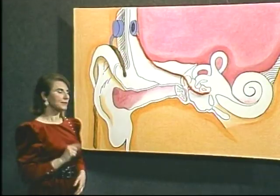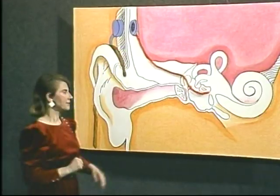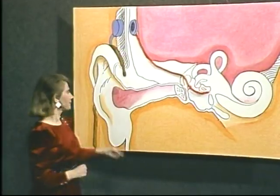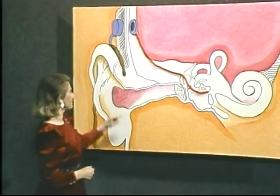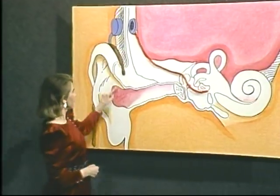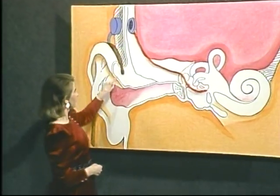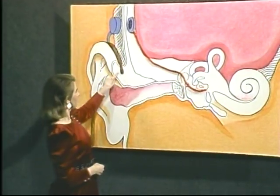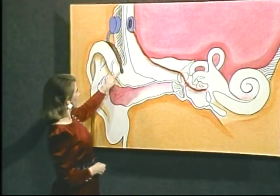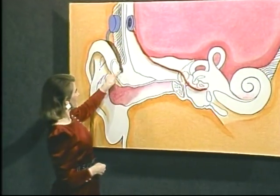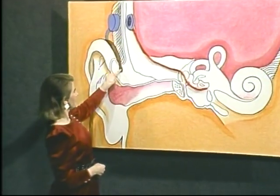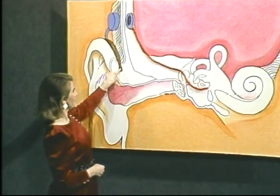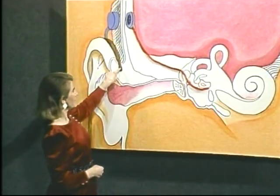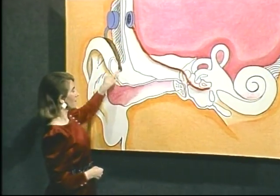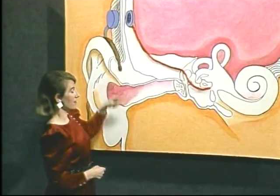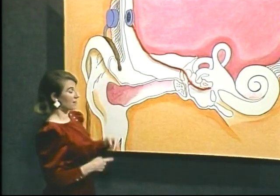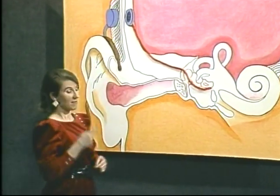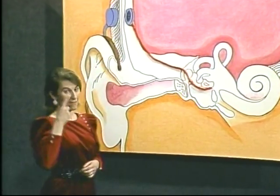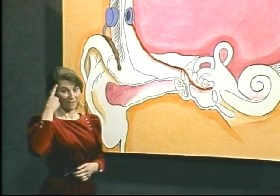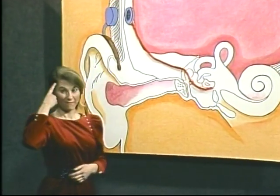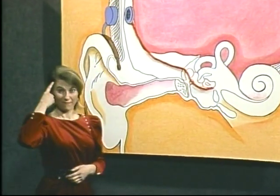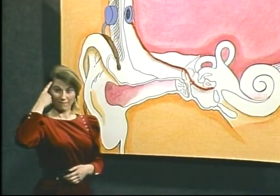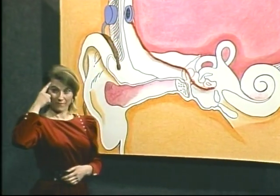The microphone is located here.